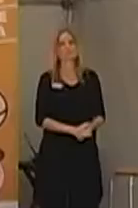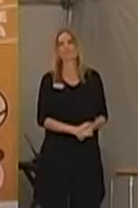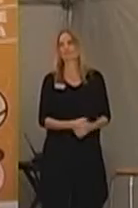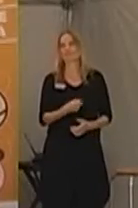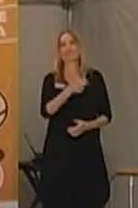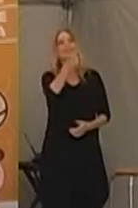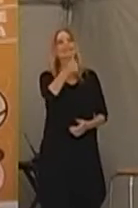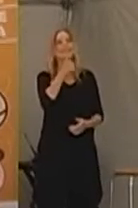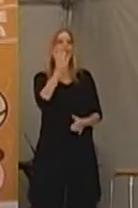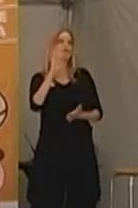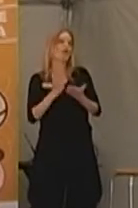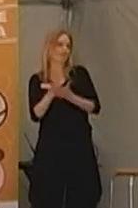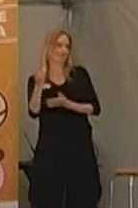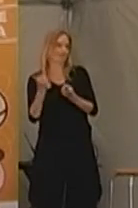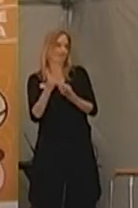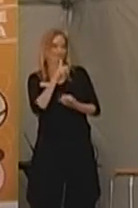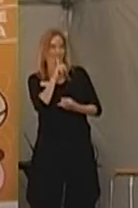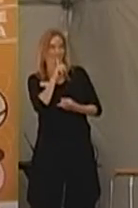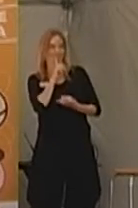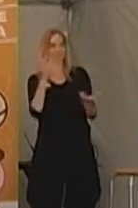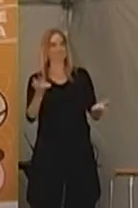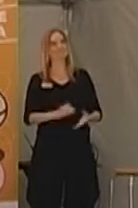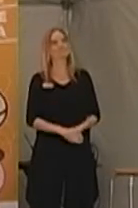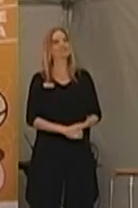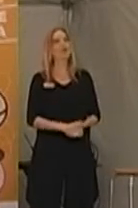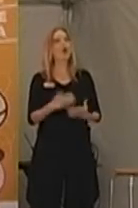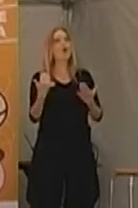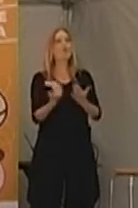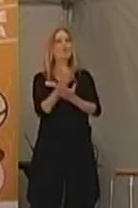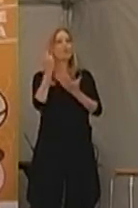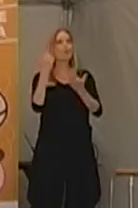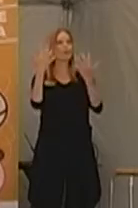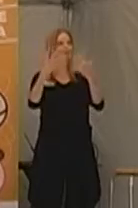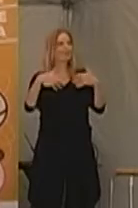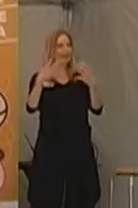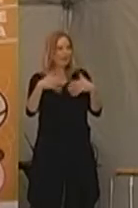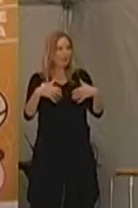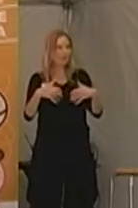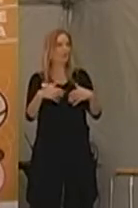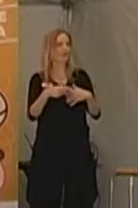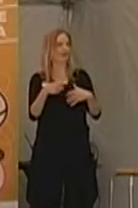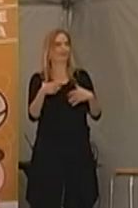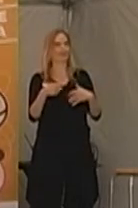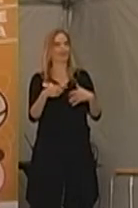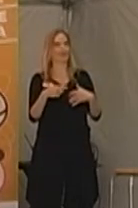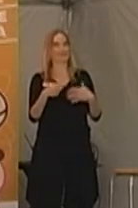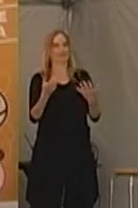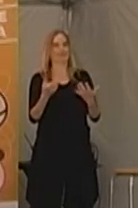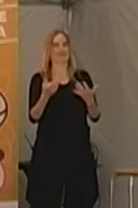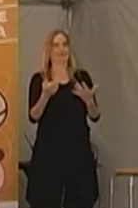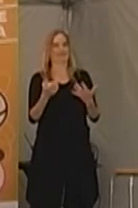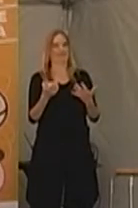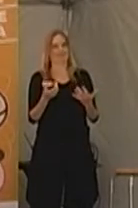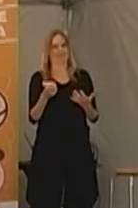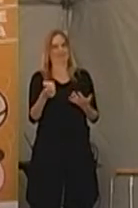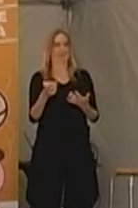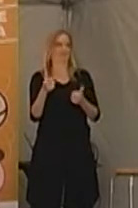which is the Estonian way. Any new technology that gives us a chance not to speak is a great